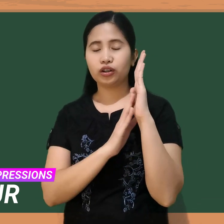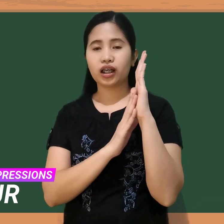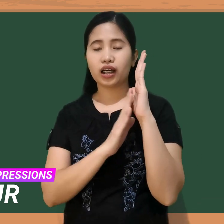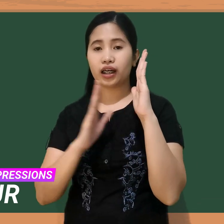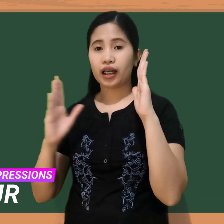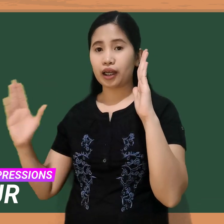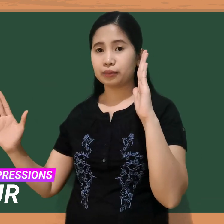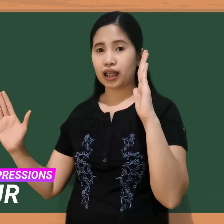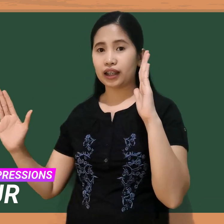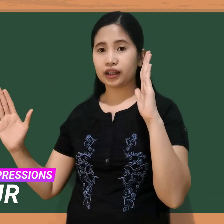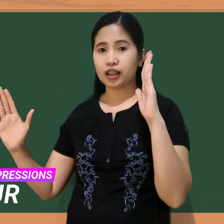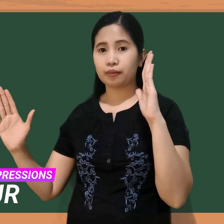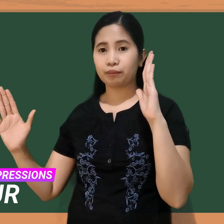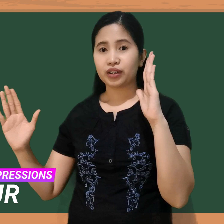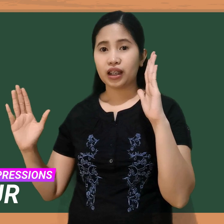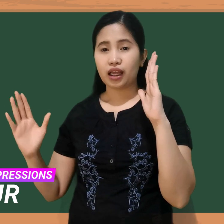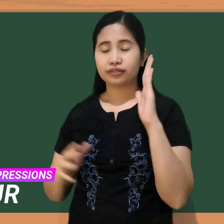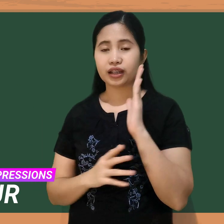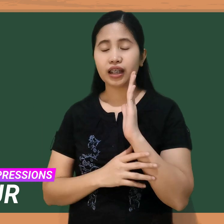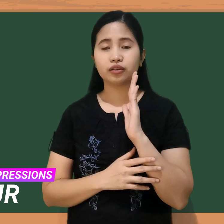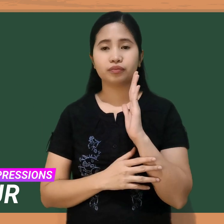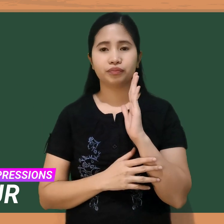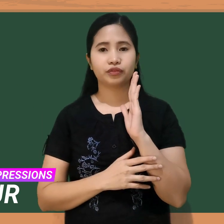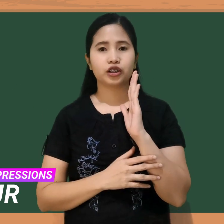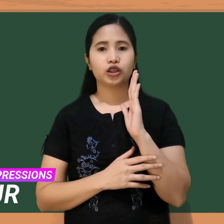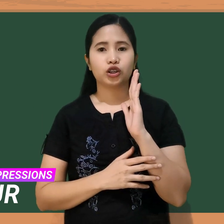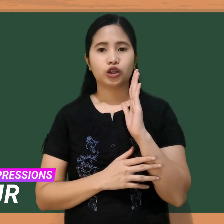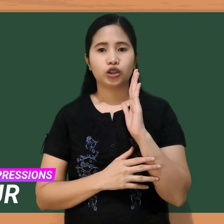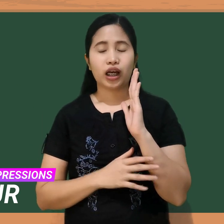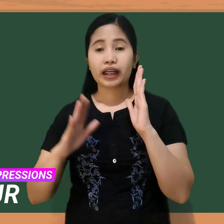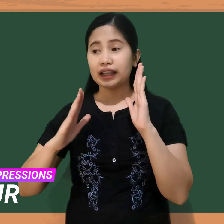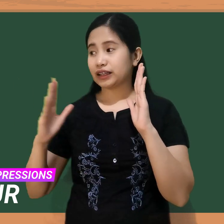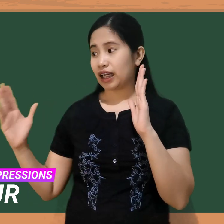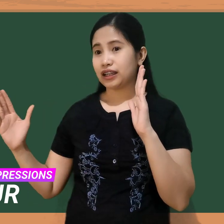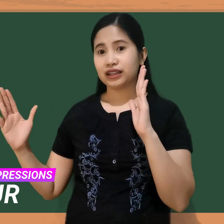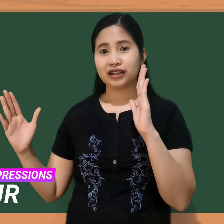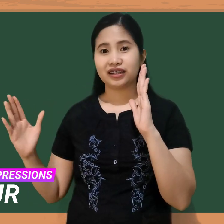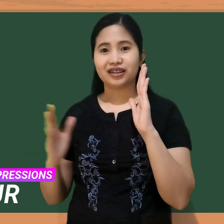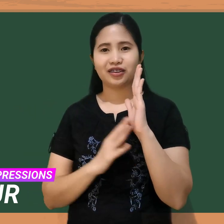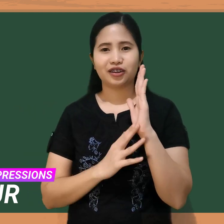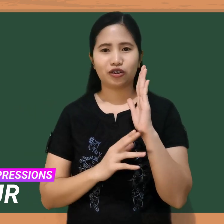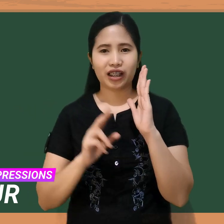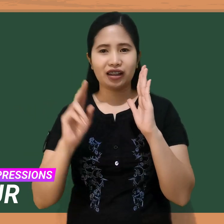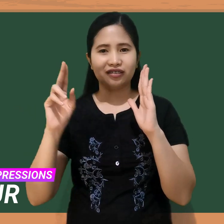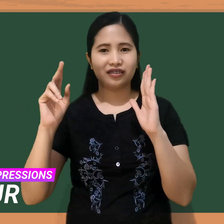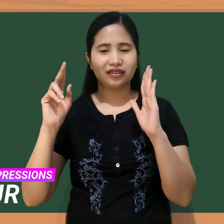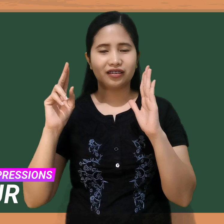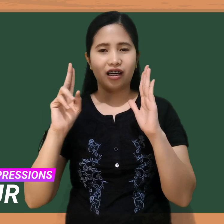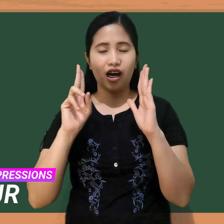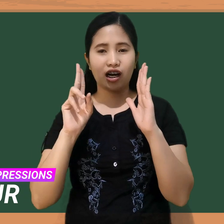dito nakaharap sa ating left side. Right side. So, yan.